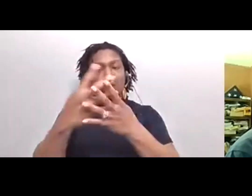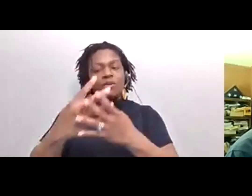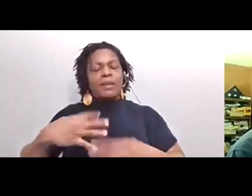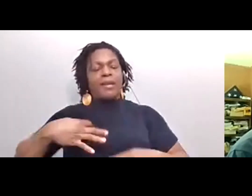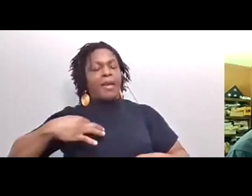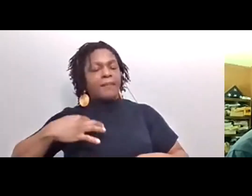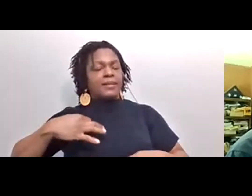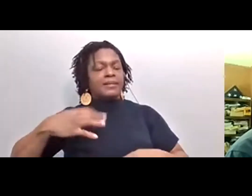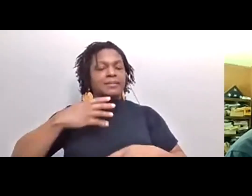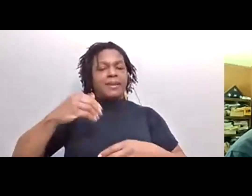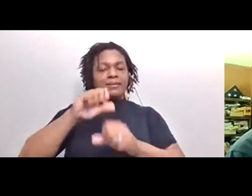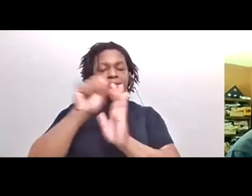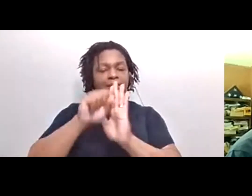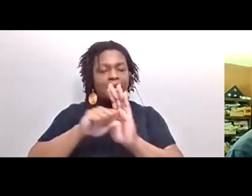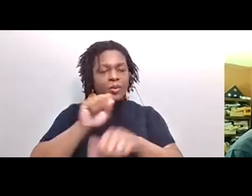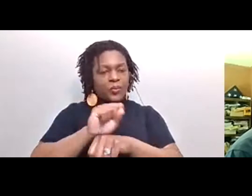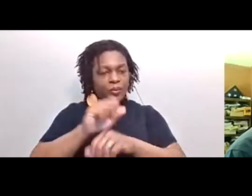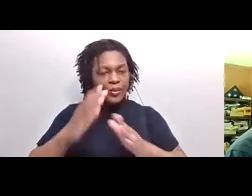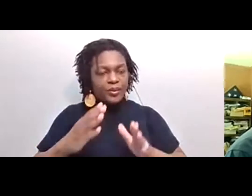But the concern was that,